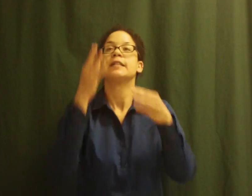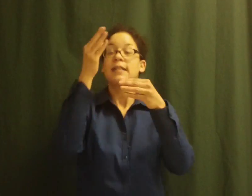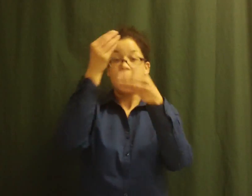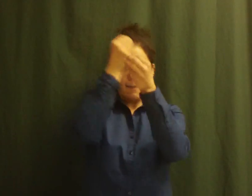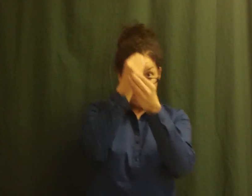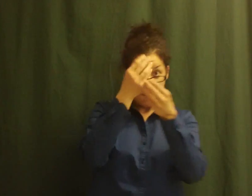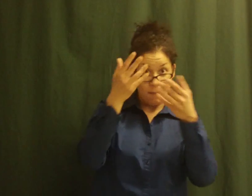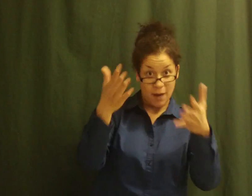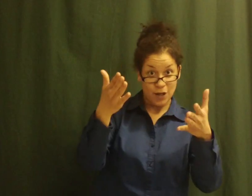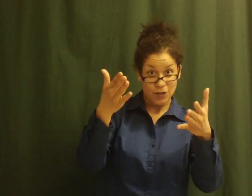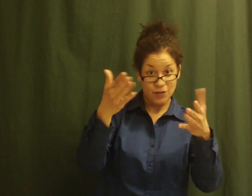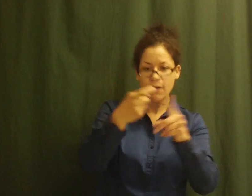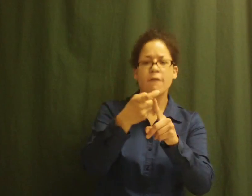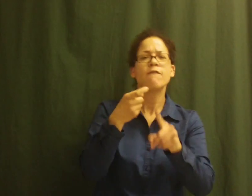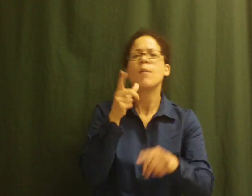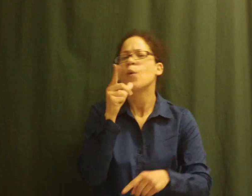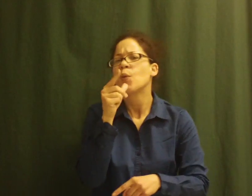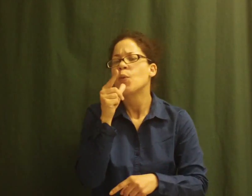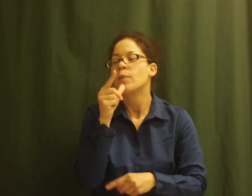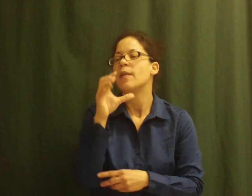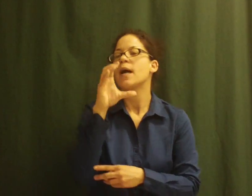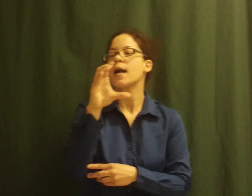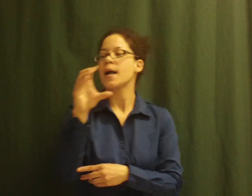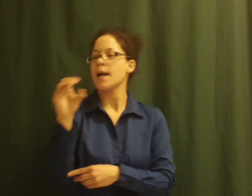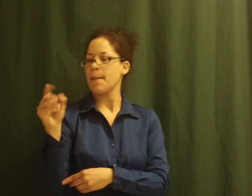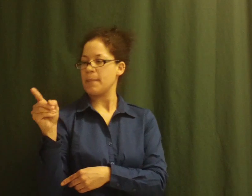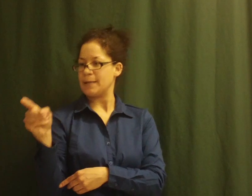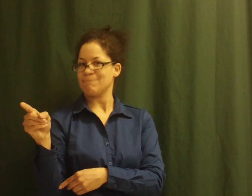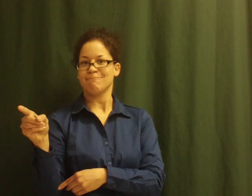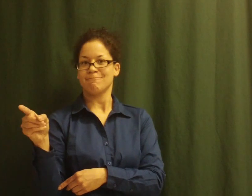that accompanies it is honest and clear.